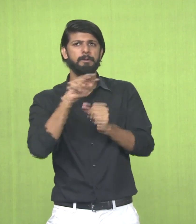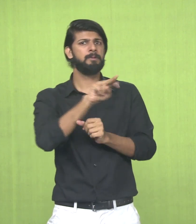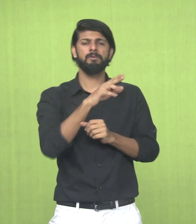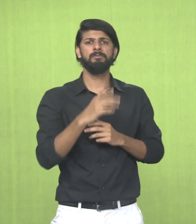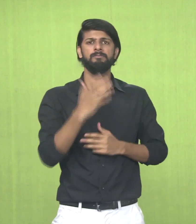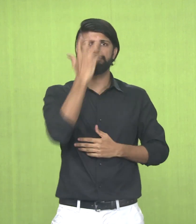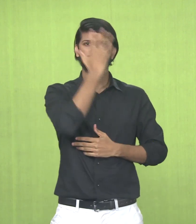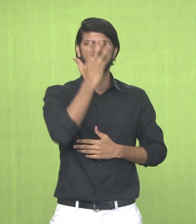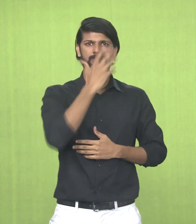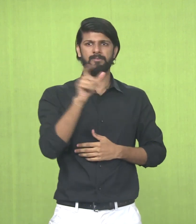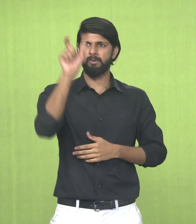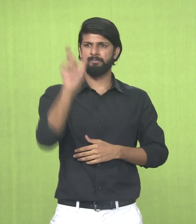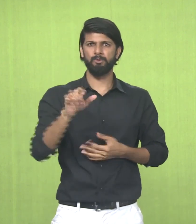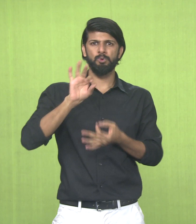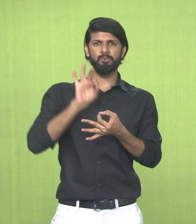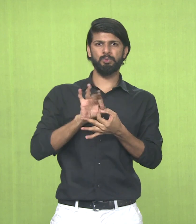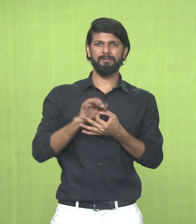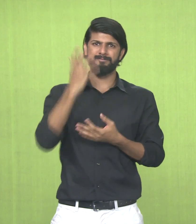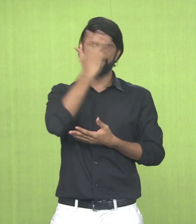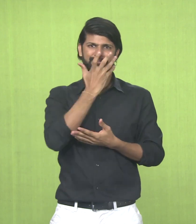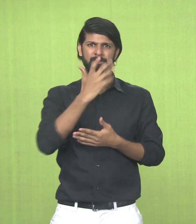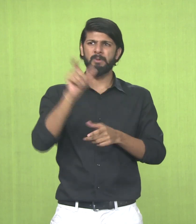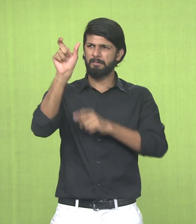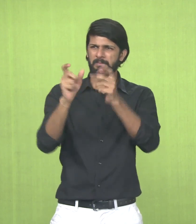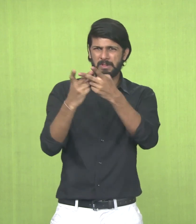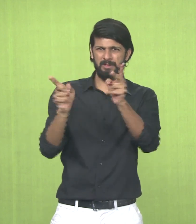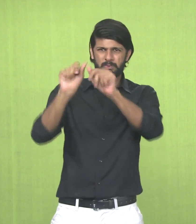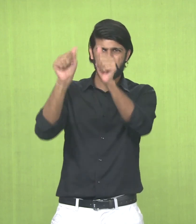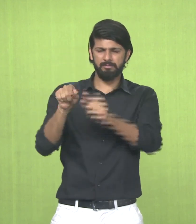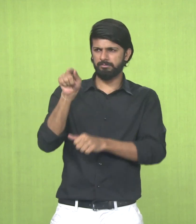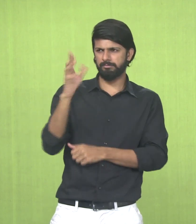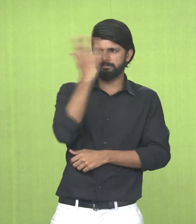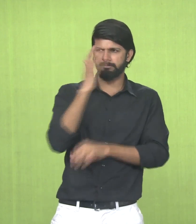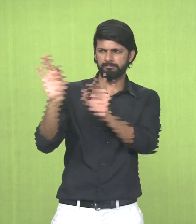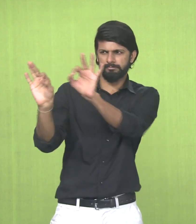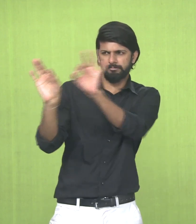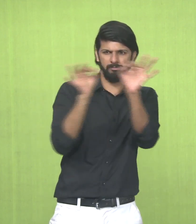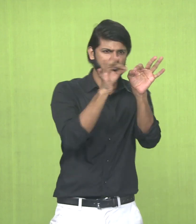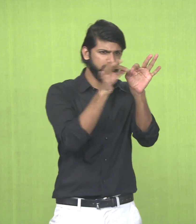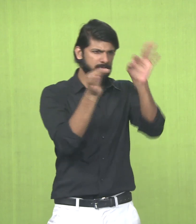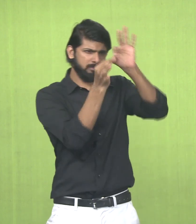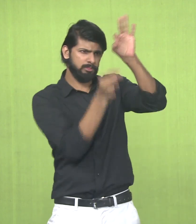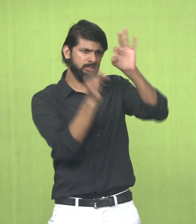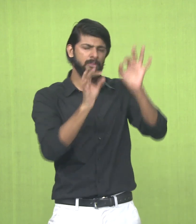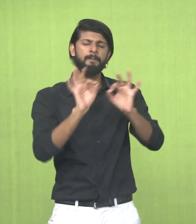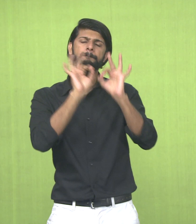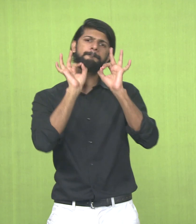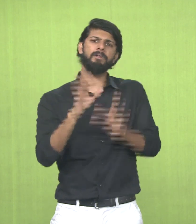Pramana, is to learn the art of proportion, size and balance.